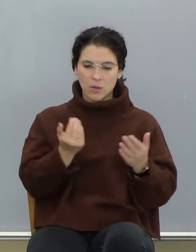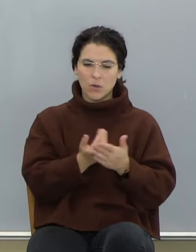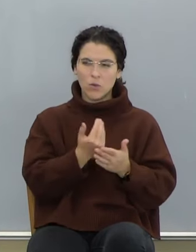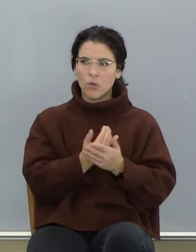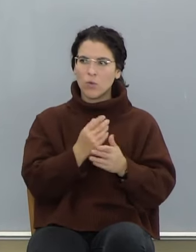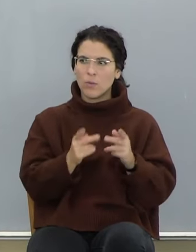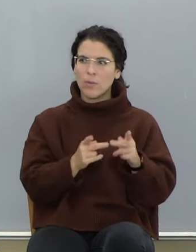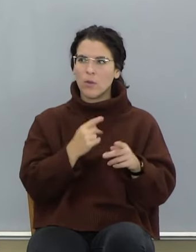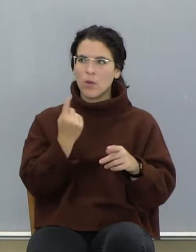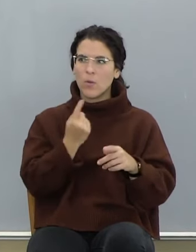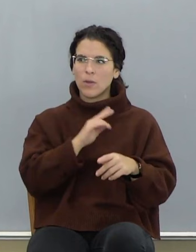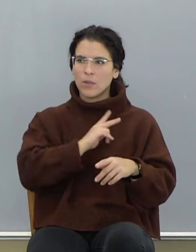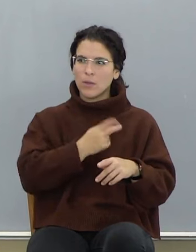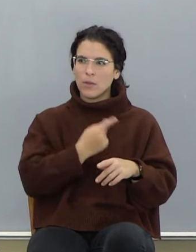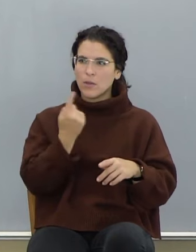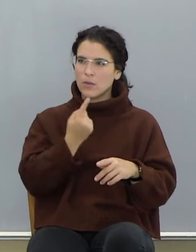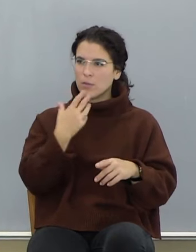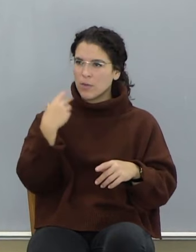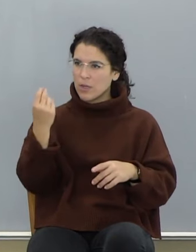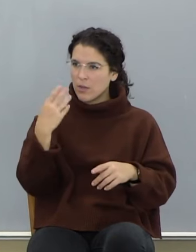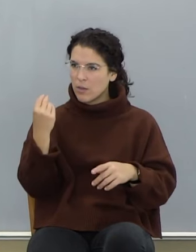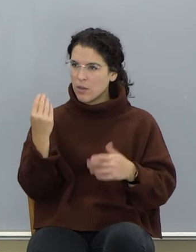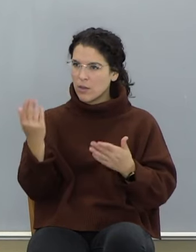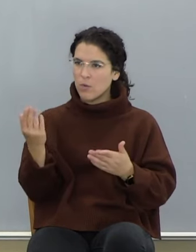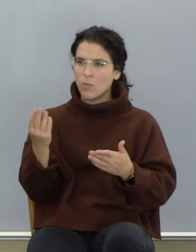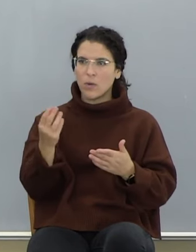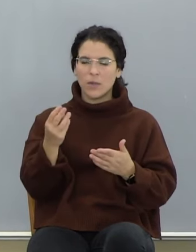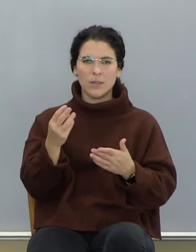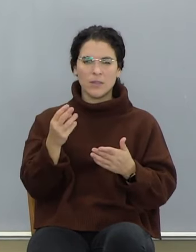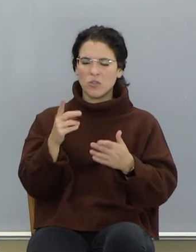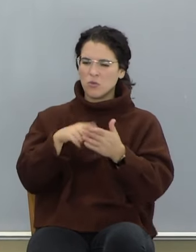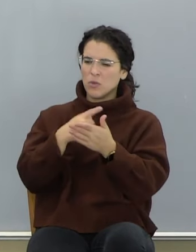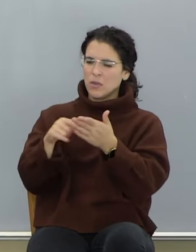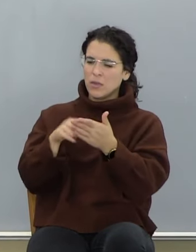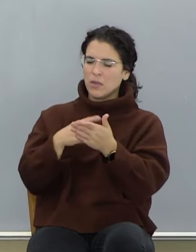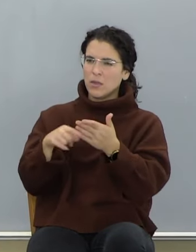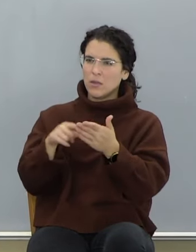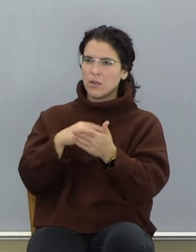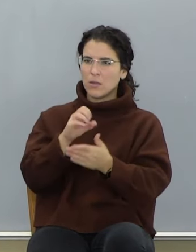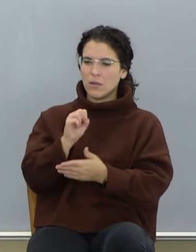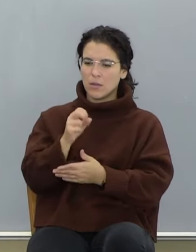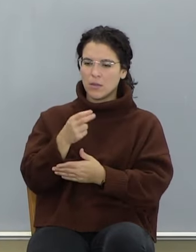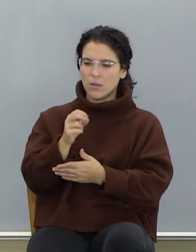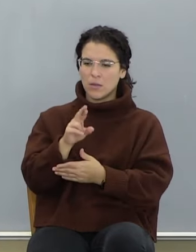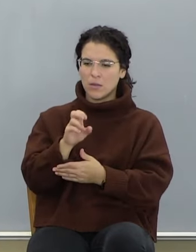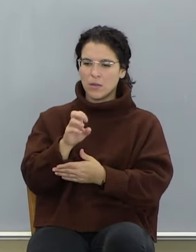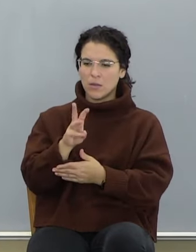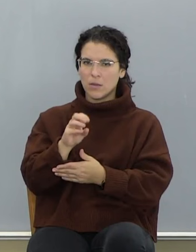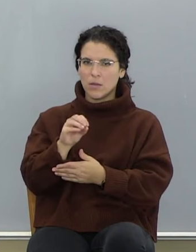and so the somebody out there was criticizing Shorewood,